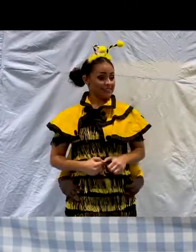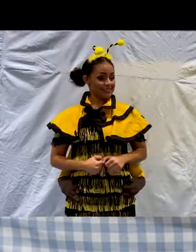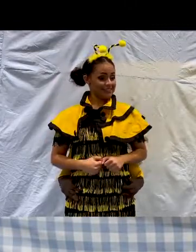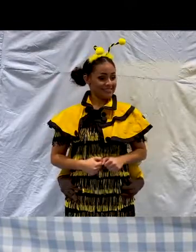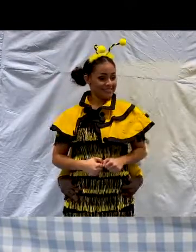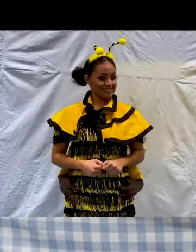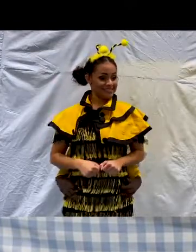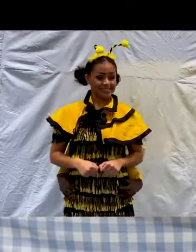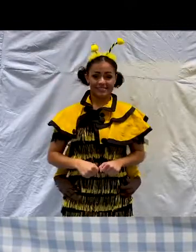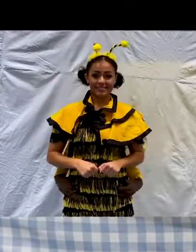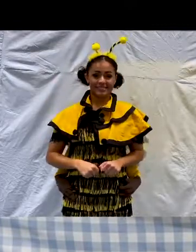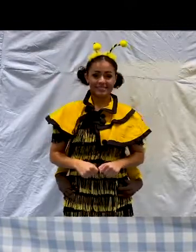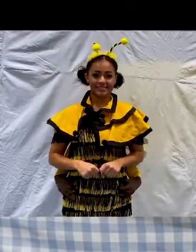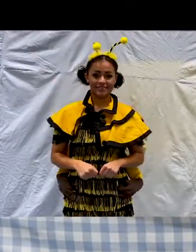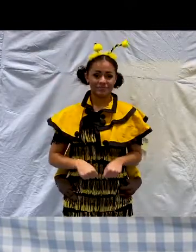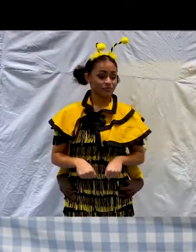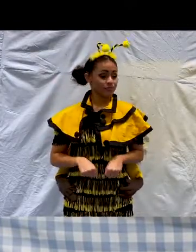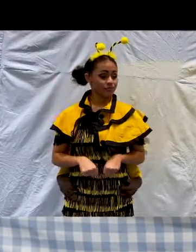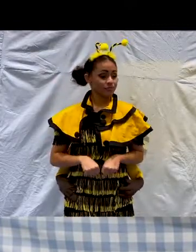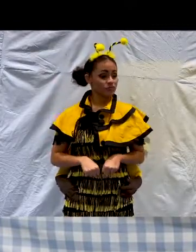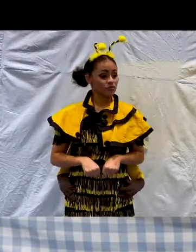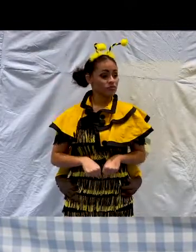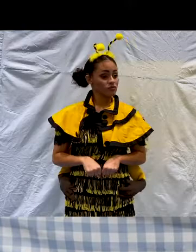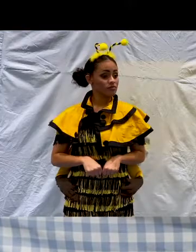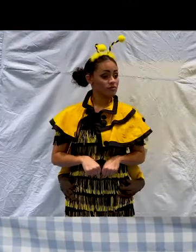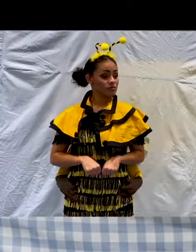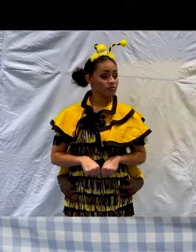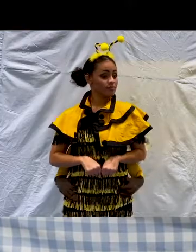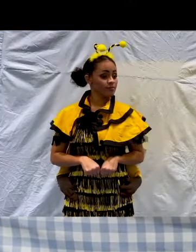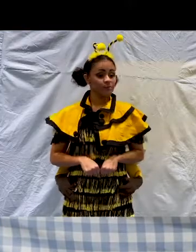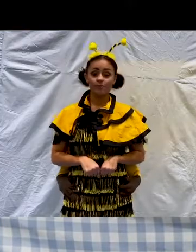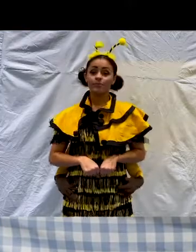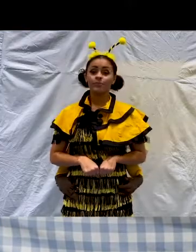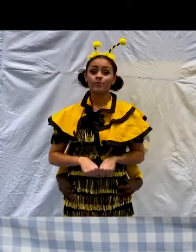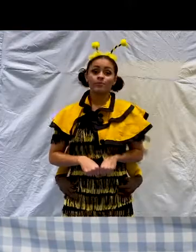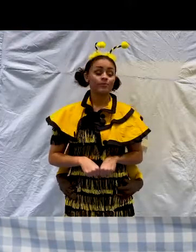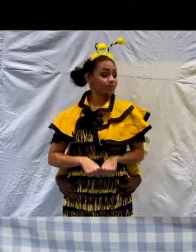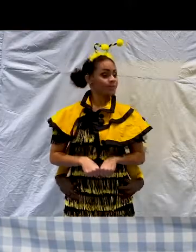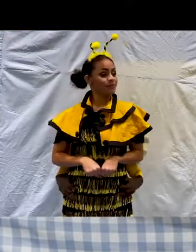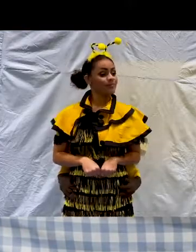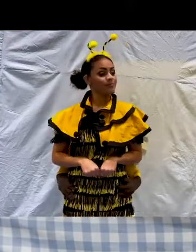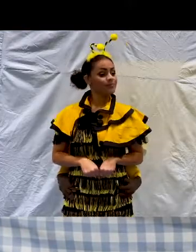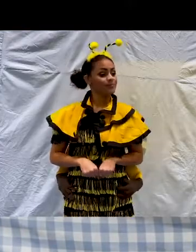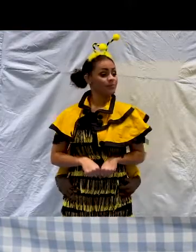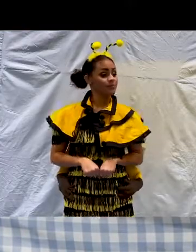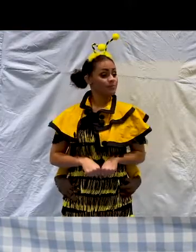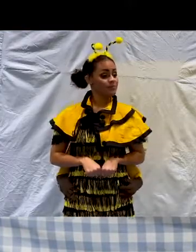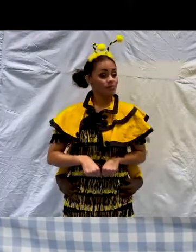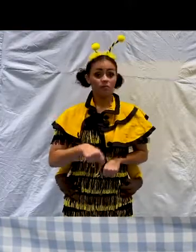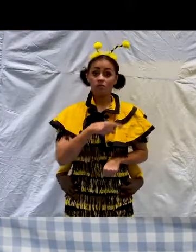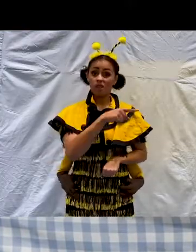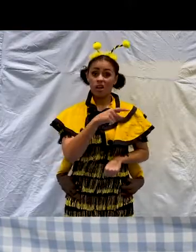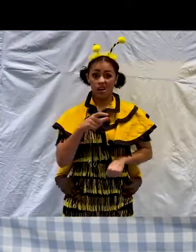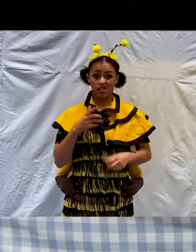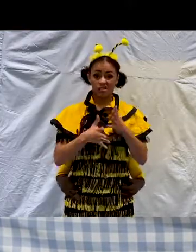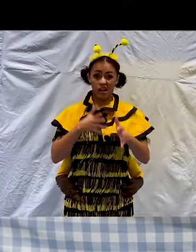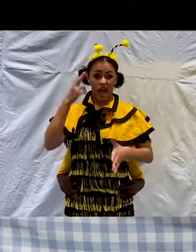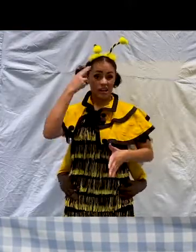And hello, you humans out there. I'm Alexa. To do my sign